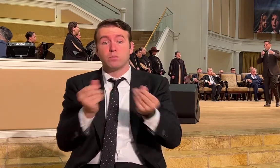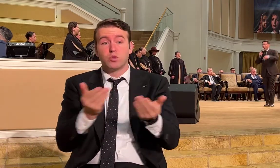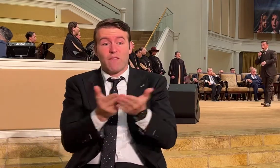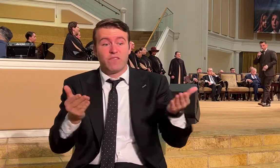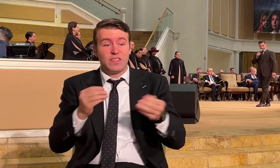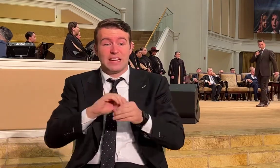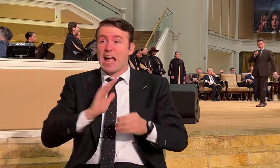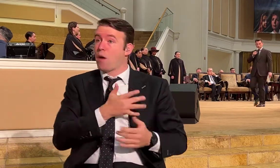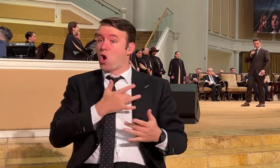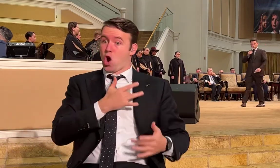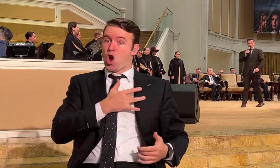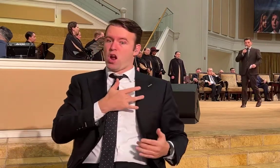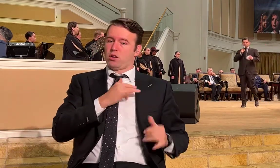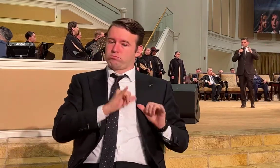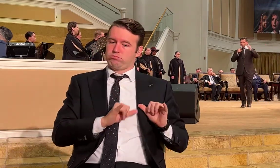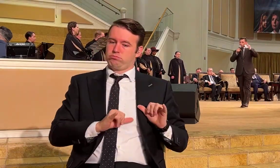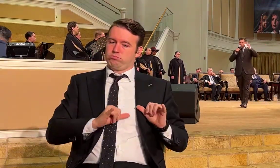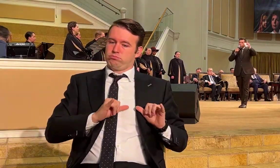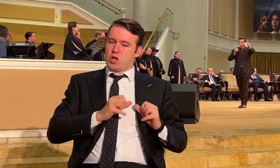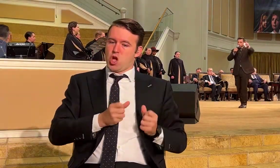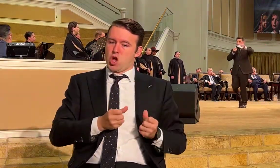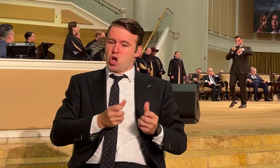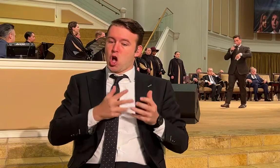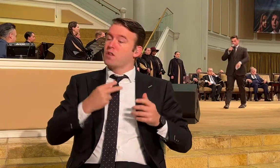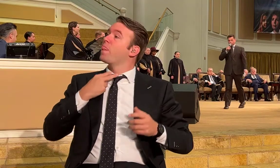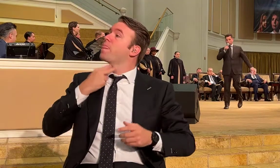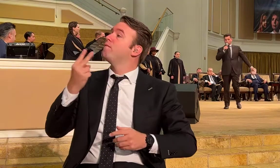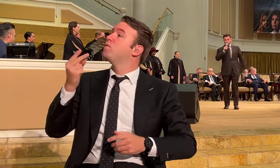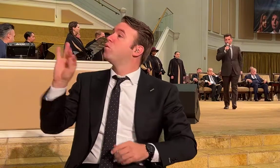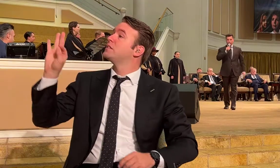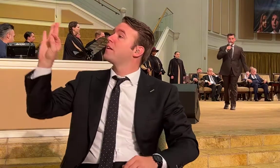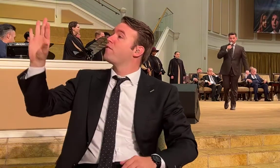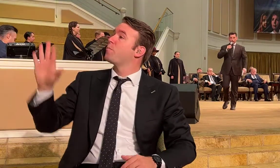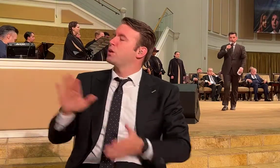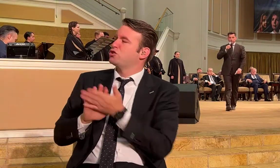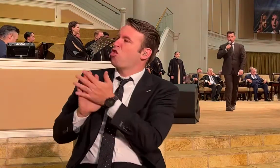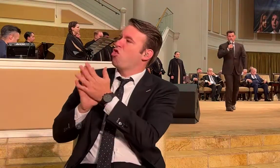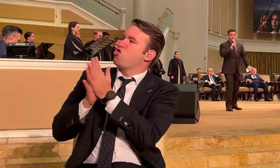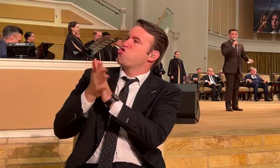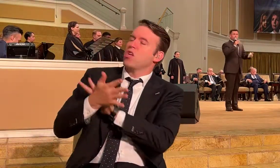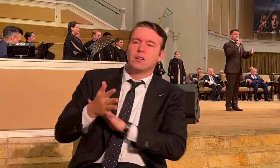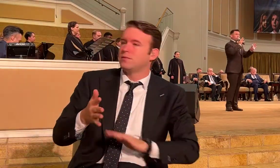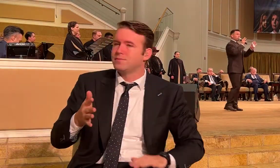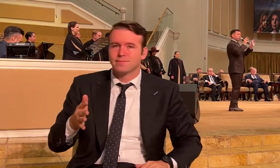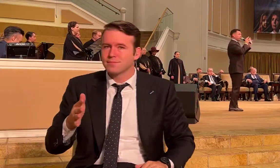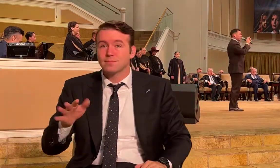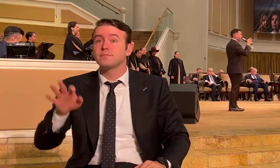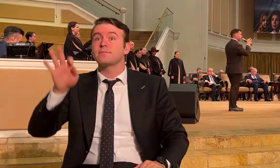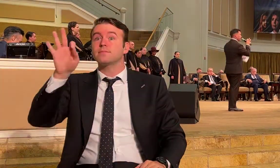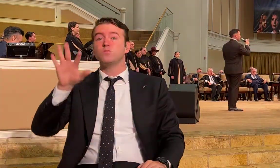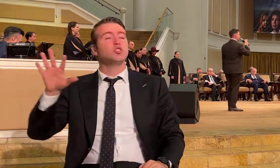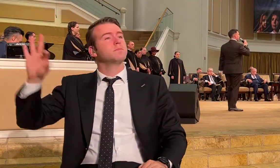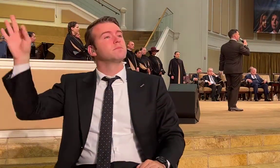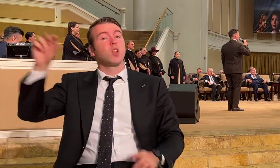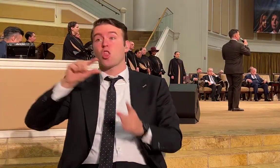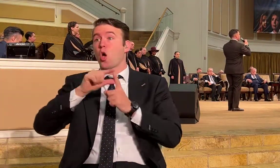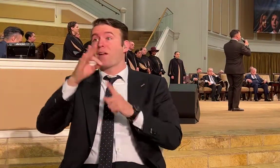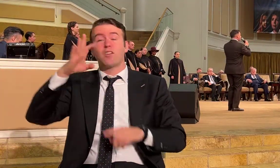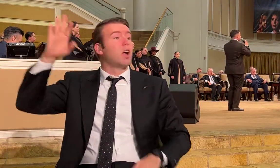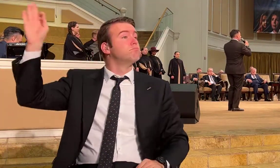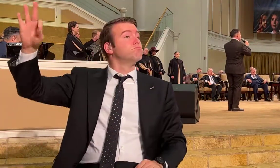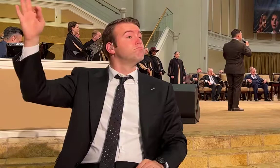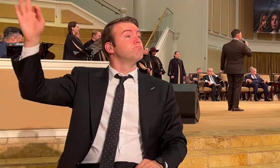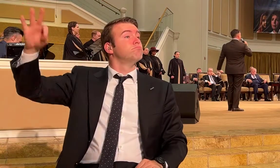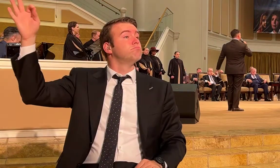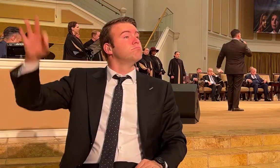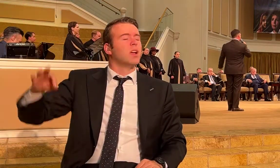things in our hearts to distort the voice of the preacher in the pulpit. A preacher will just be preaching the word of God, and if you